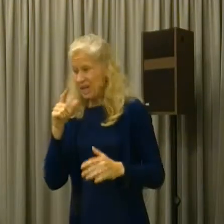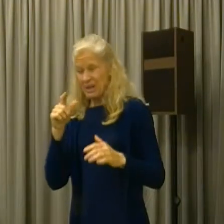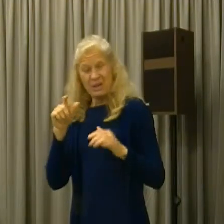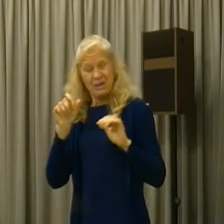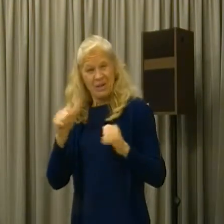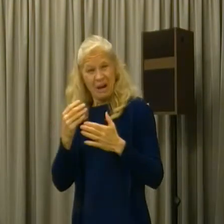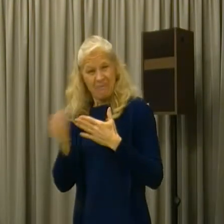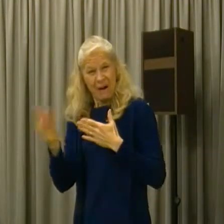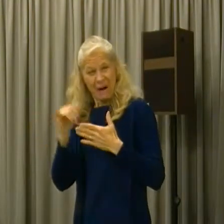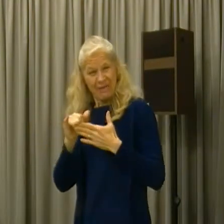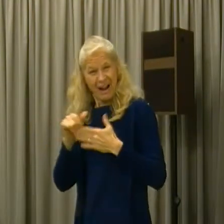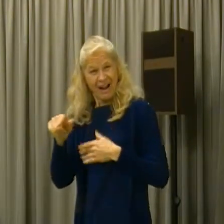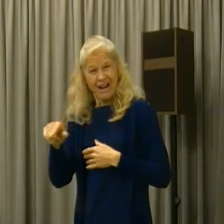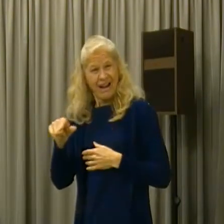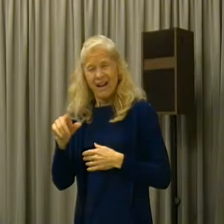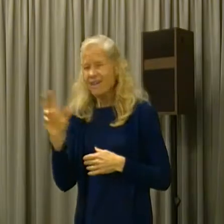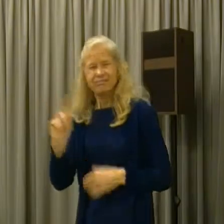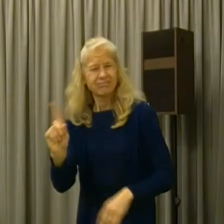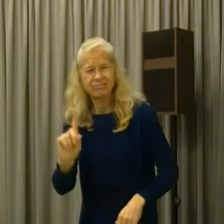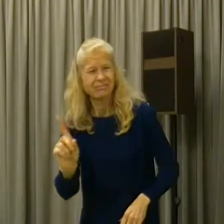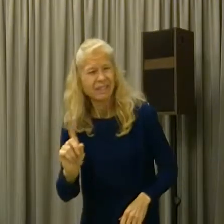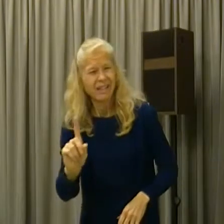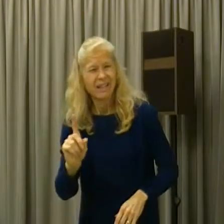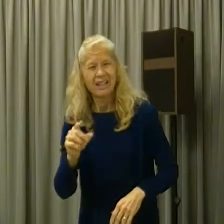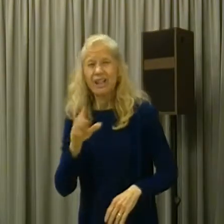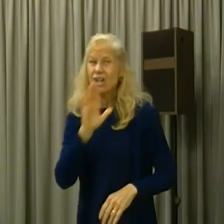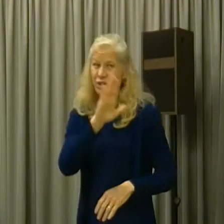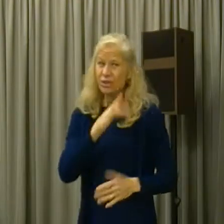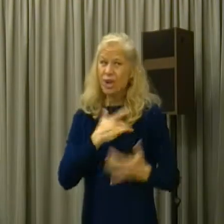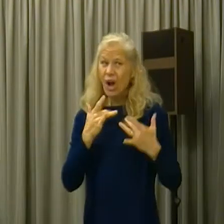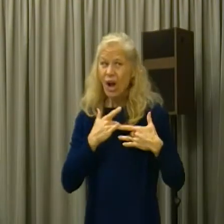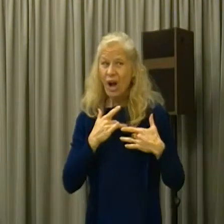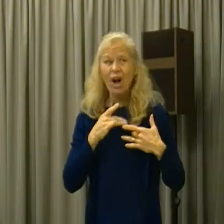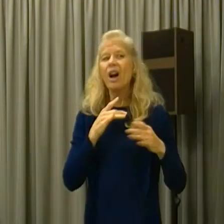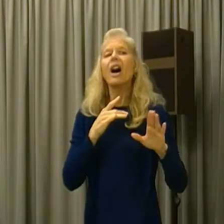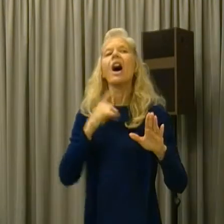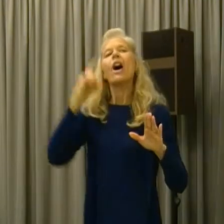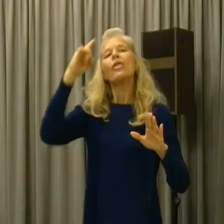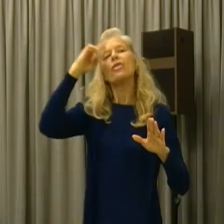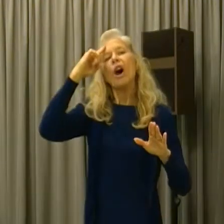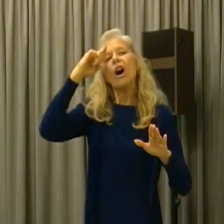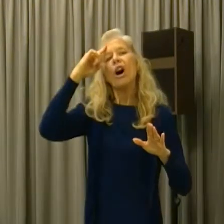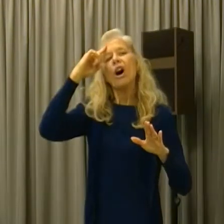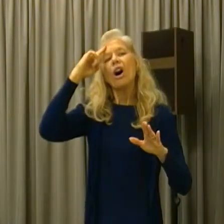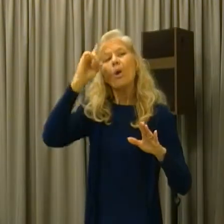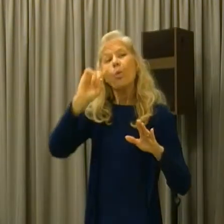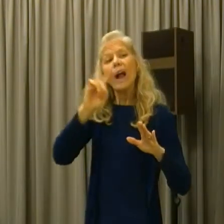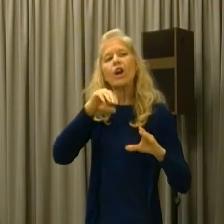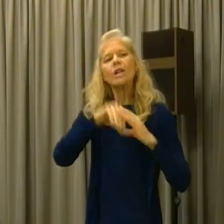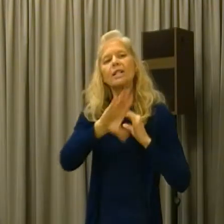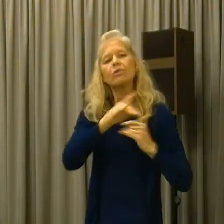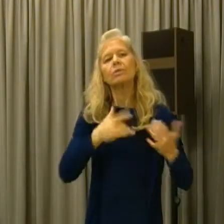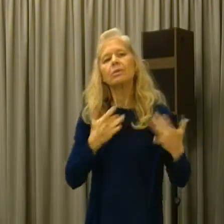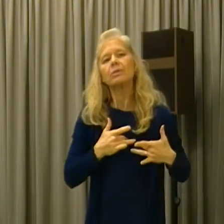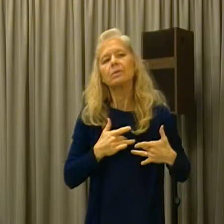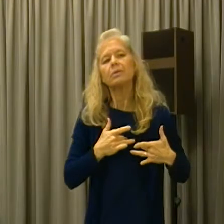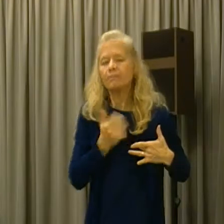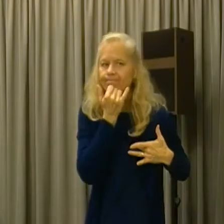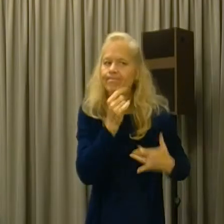heart that drove him to ask that question, you see. And what did God, Peter did? Peter did. Peter said, you need forgiveness, what, for the thought